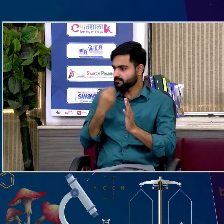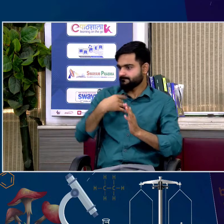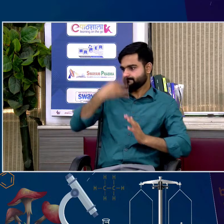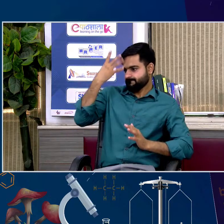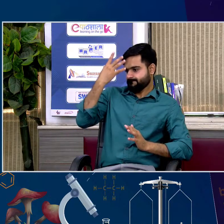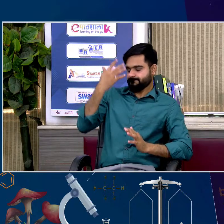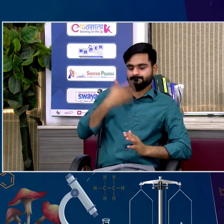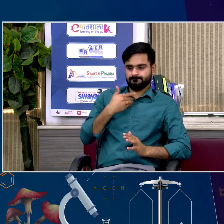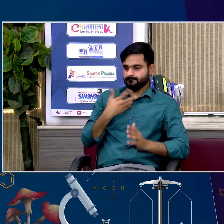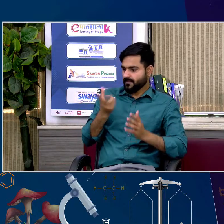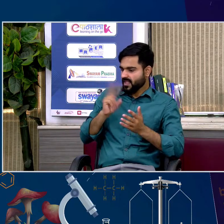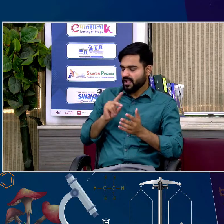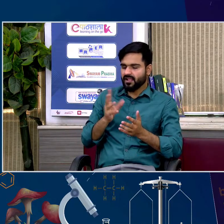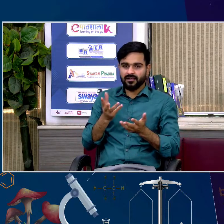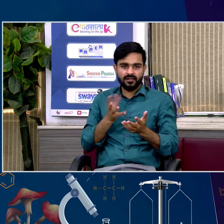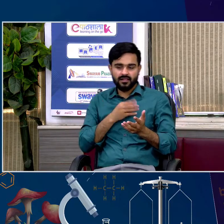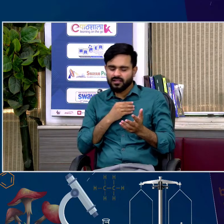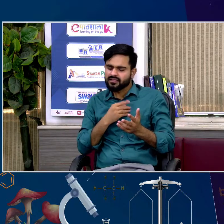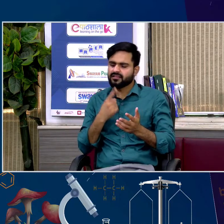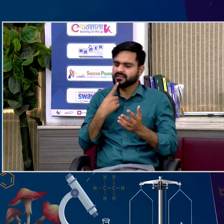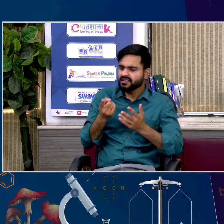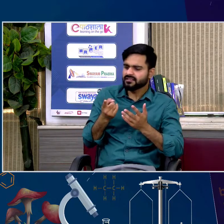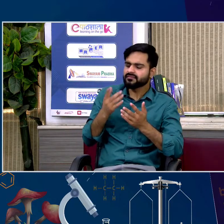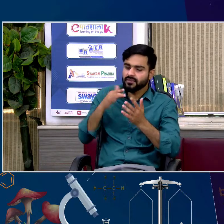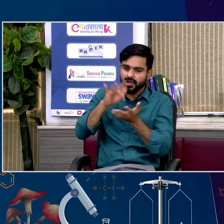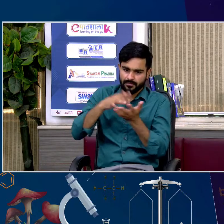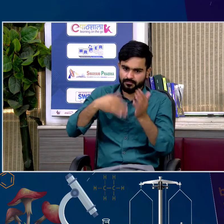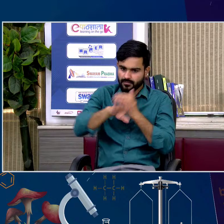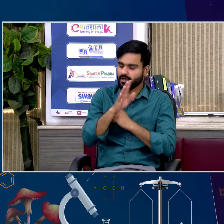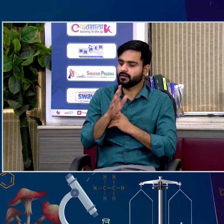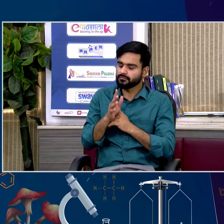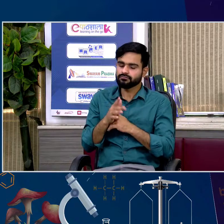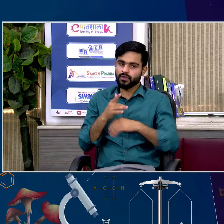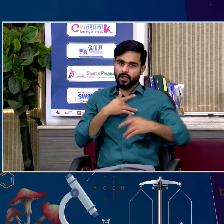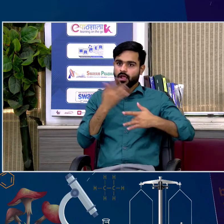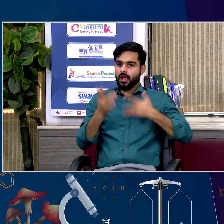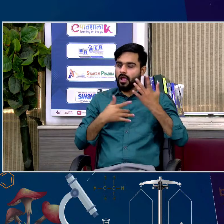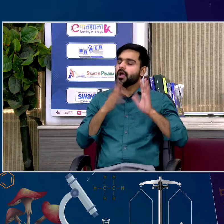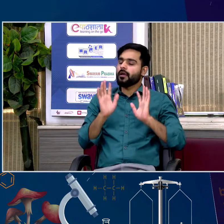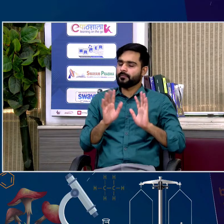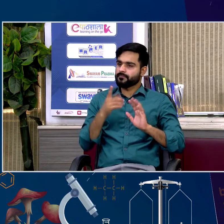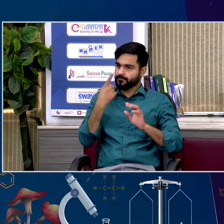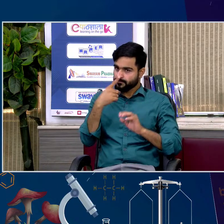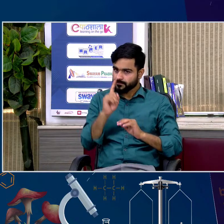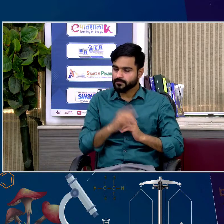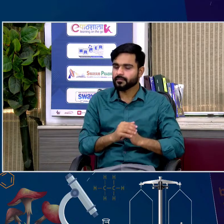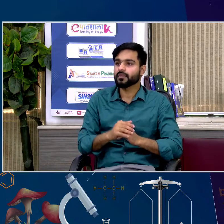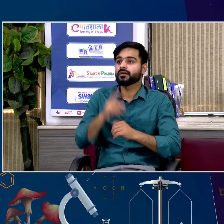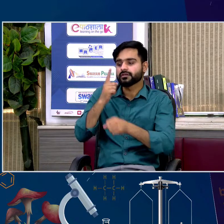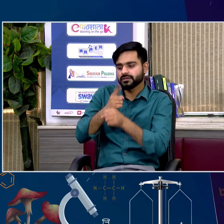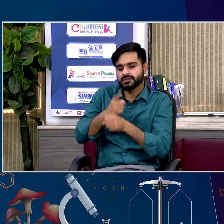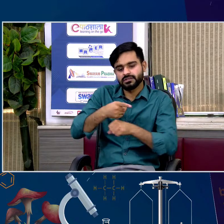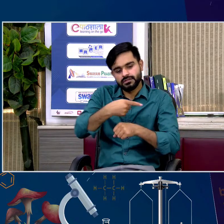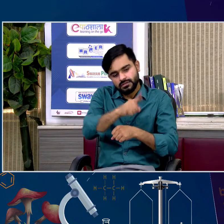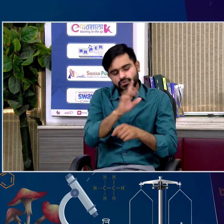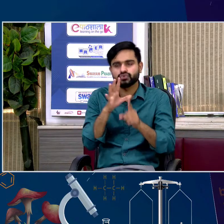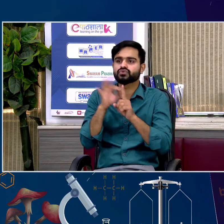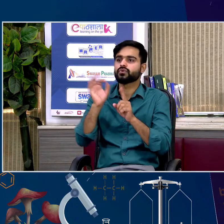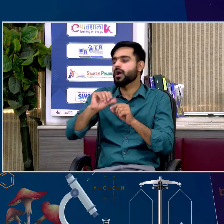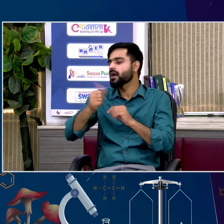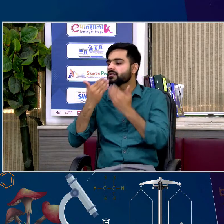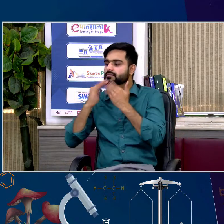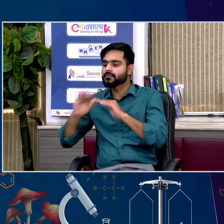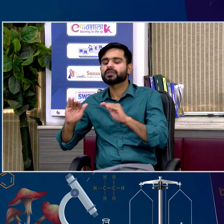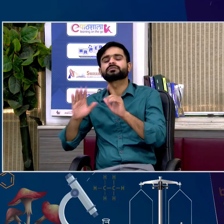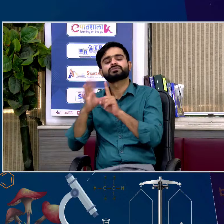angry. I'm feeling a little jittery. Let me go to this area and calm my emotions down. Right? So the Right. teacher can do it. And then other children can